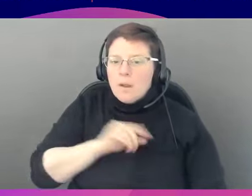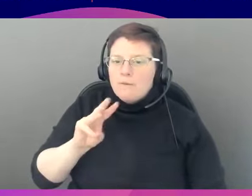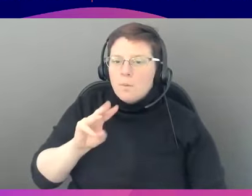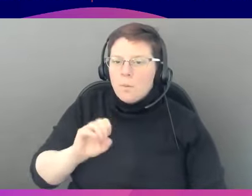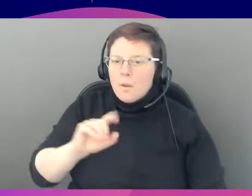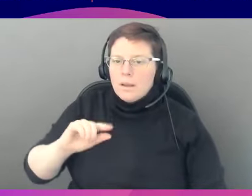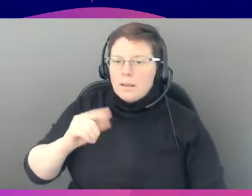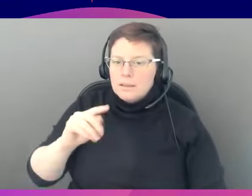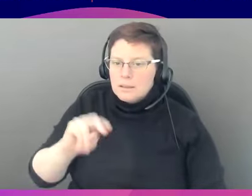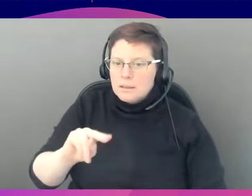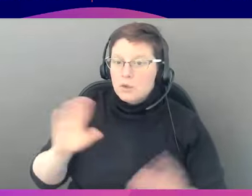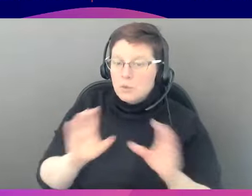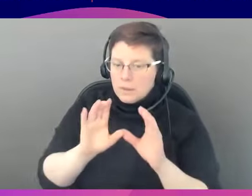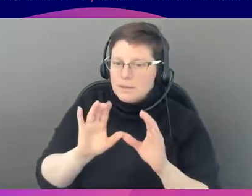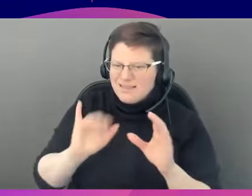great.